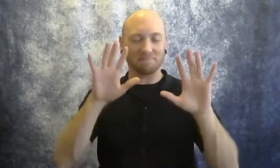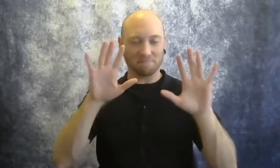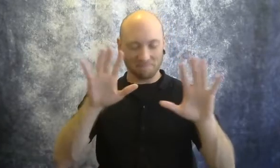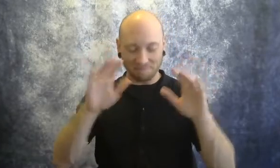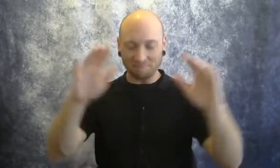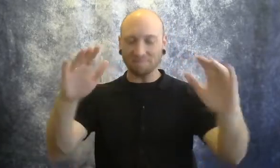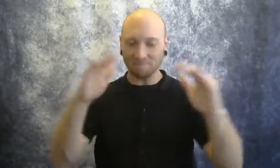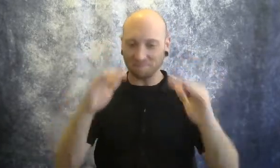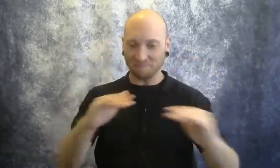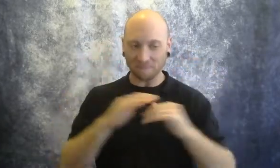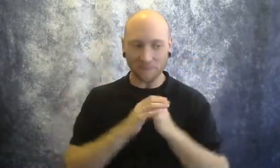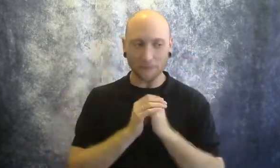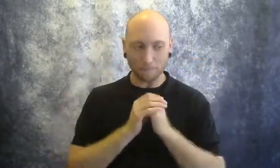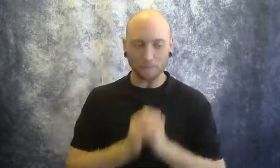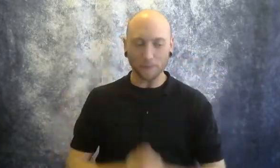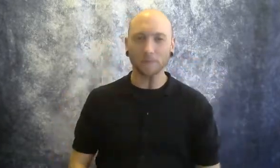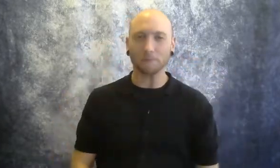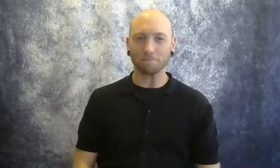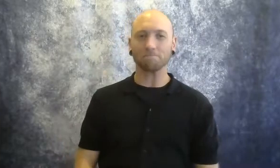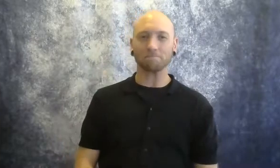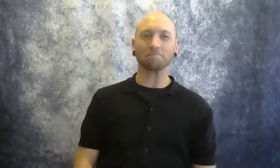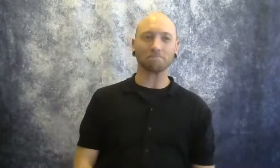So anyhow, that's where we are with all of that.